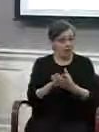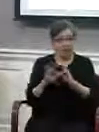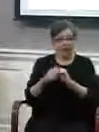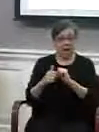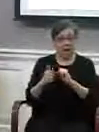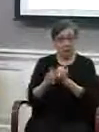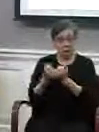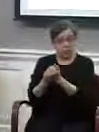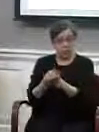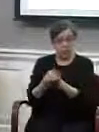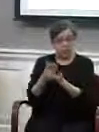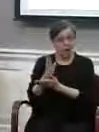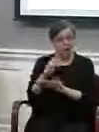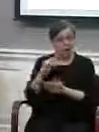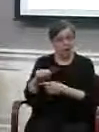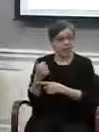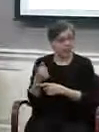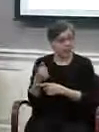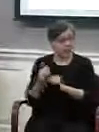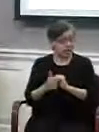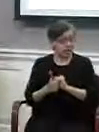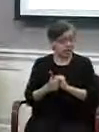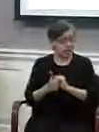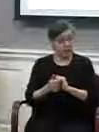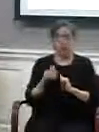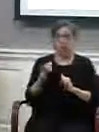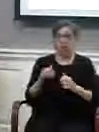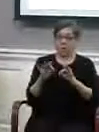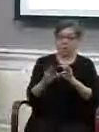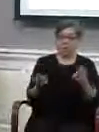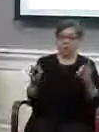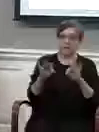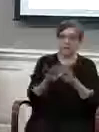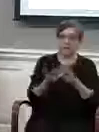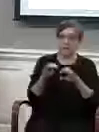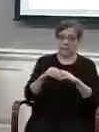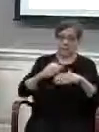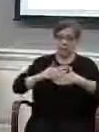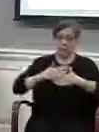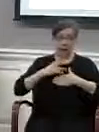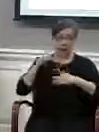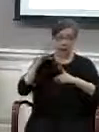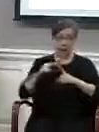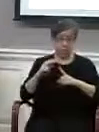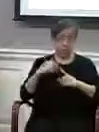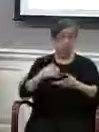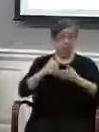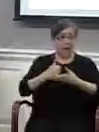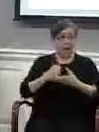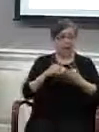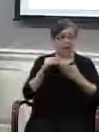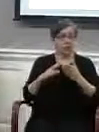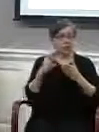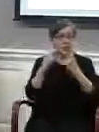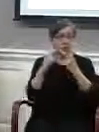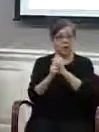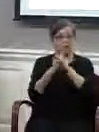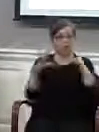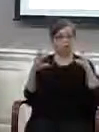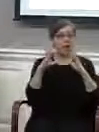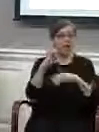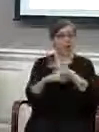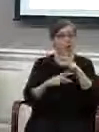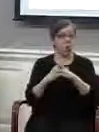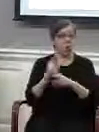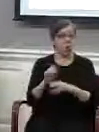others. Significantly, this kind of learning, in my view, assisted students in envisioning a world in which their own